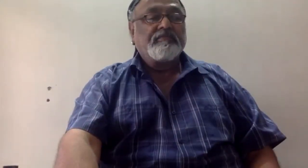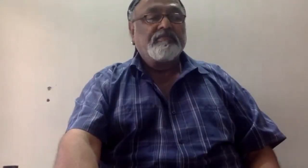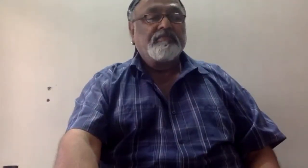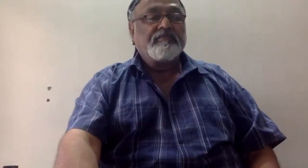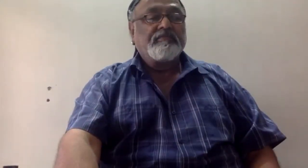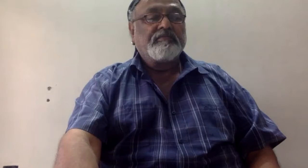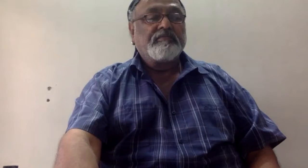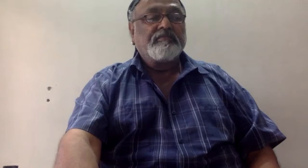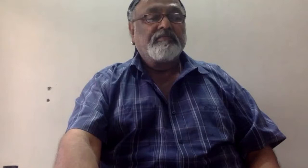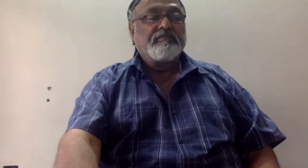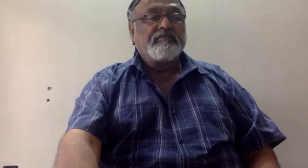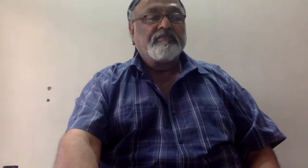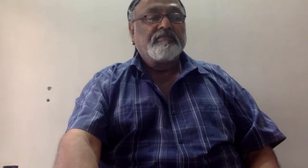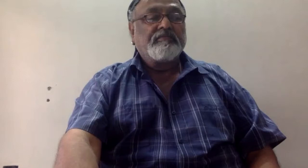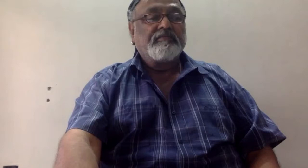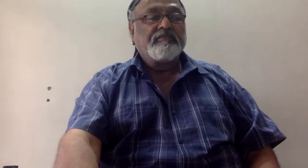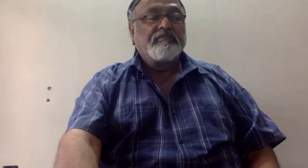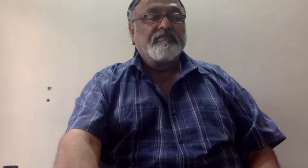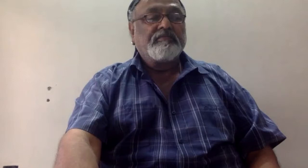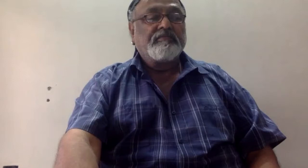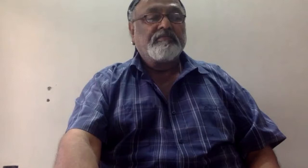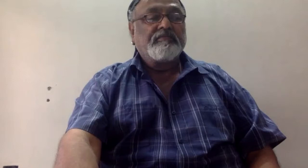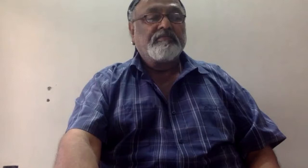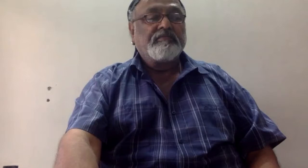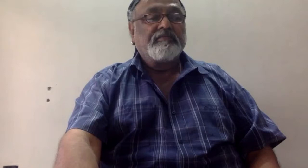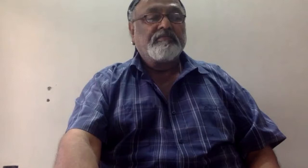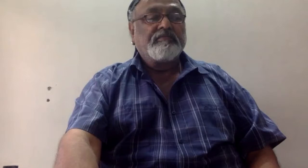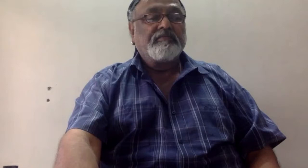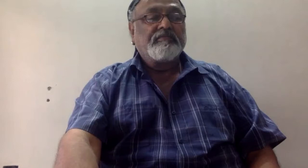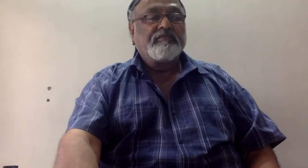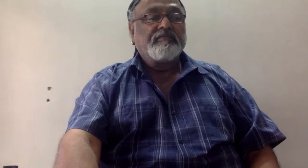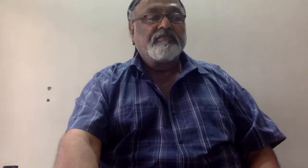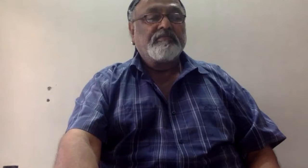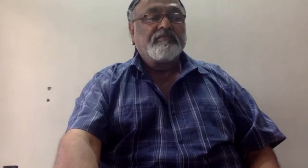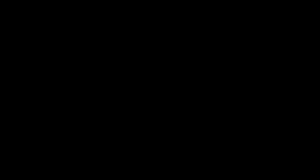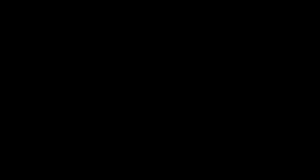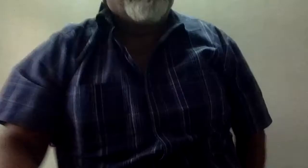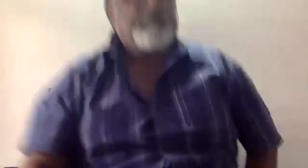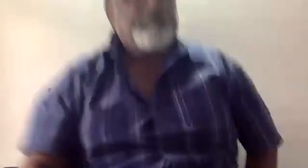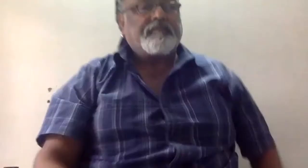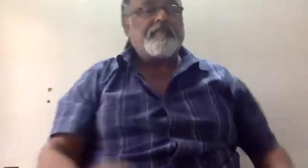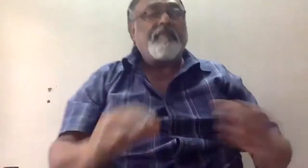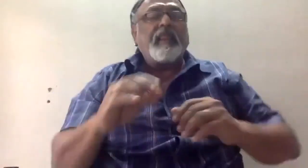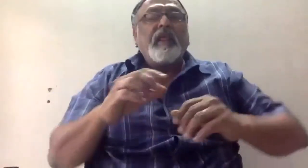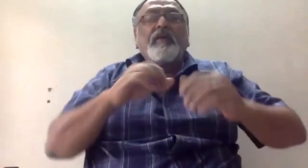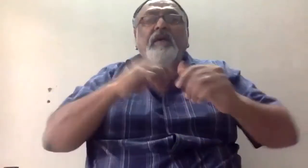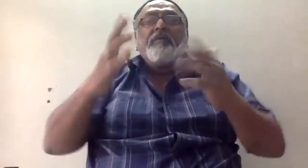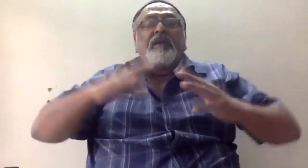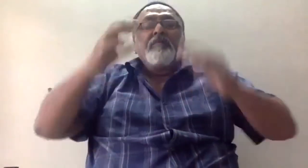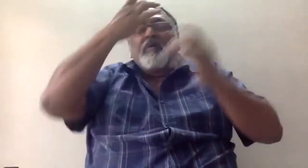with disabilities the historical and existing physical and programmatic barriers that